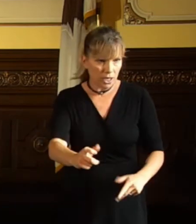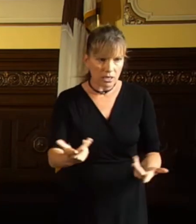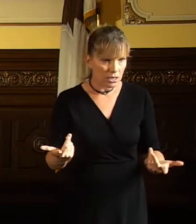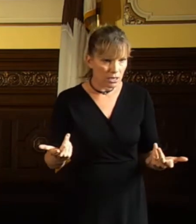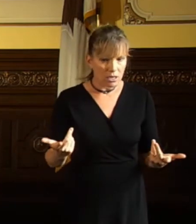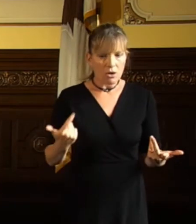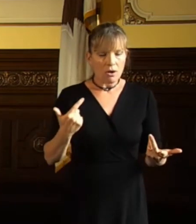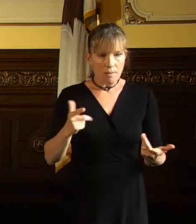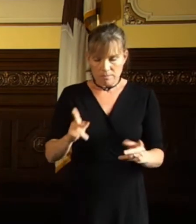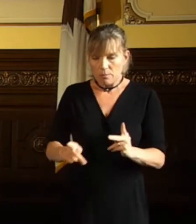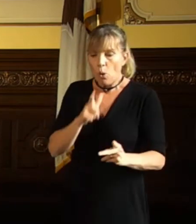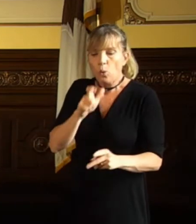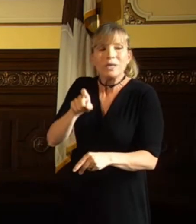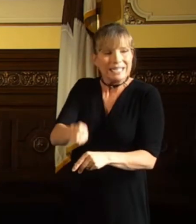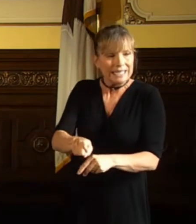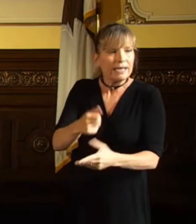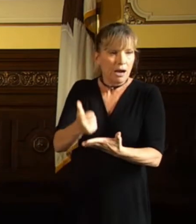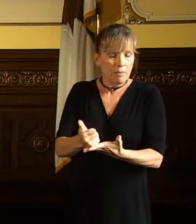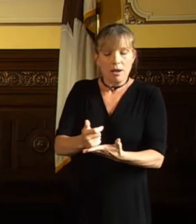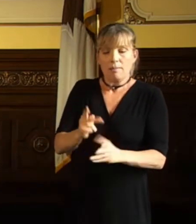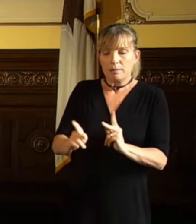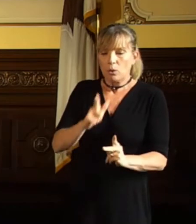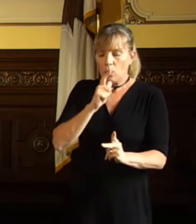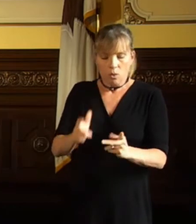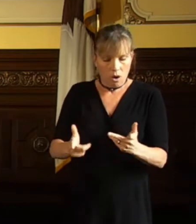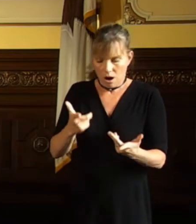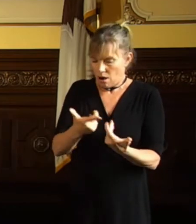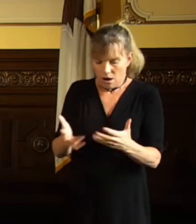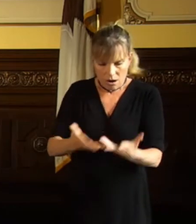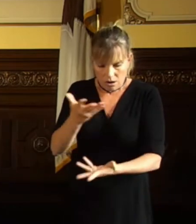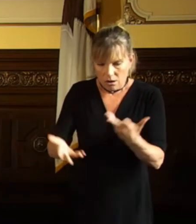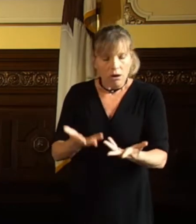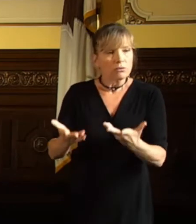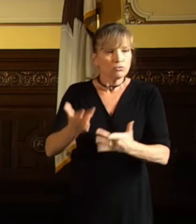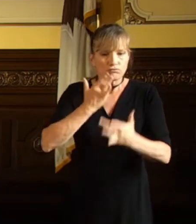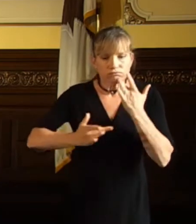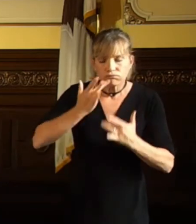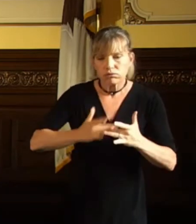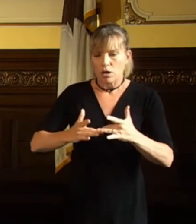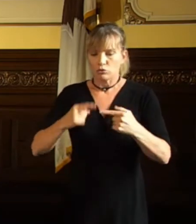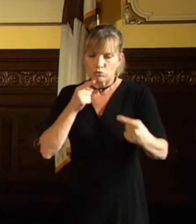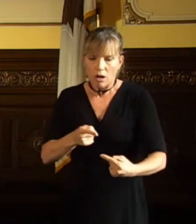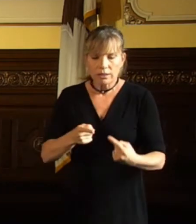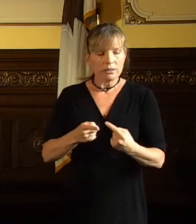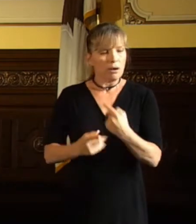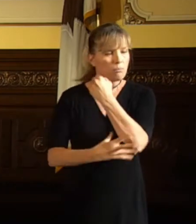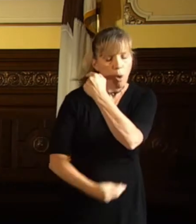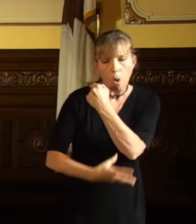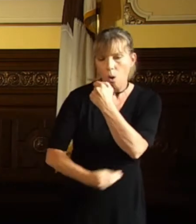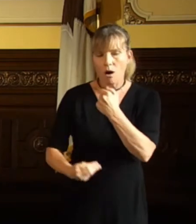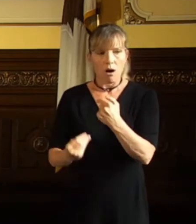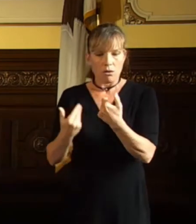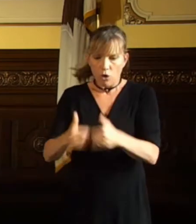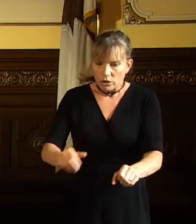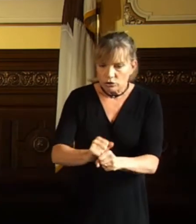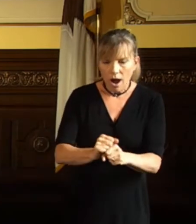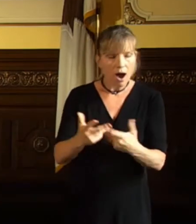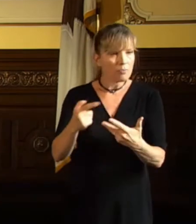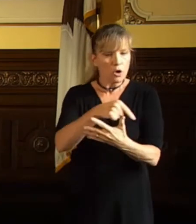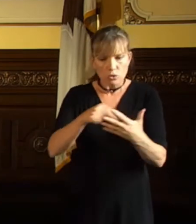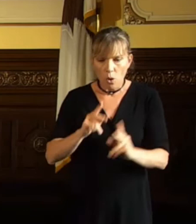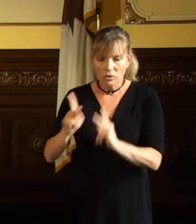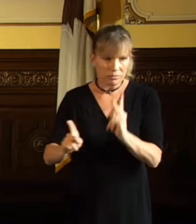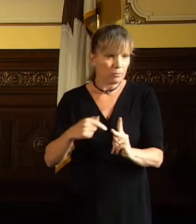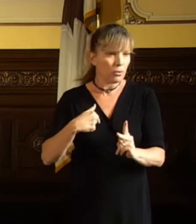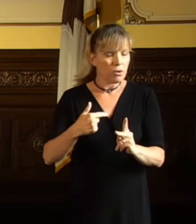is to say, people who are in need, people who are falling through the cracks, people who are in extreme poverty, people who now have lost their jobs, people